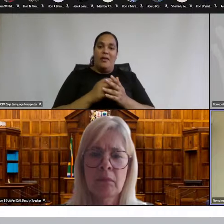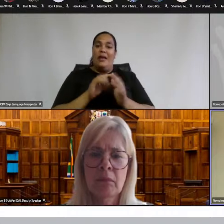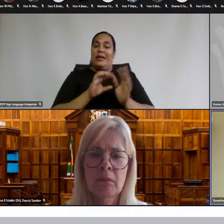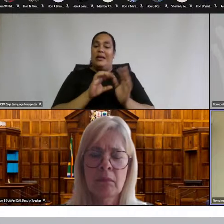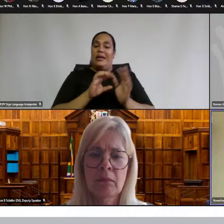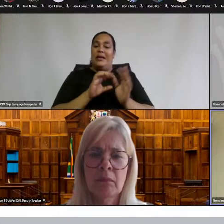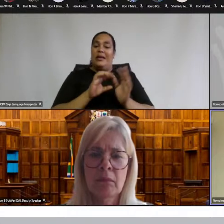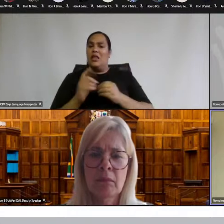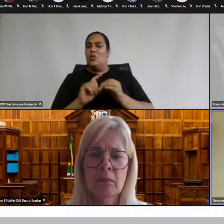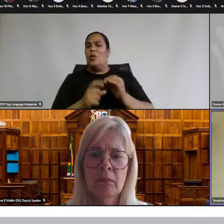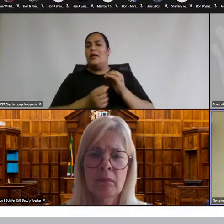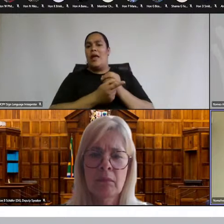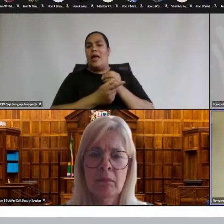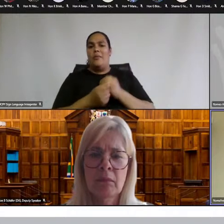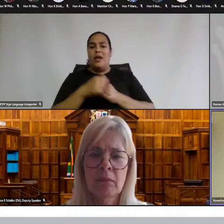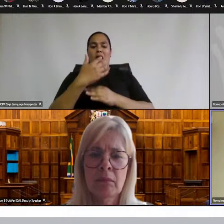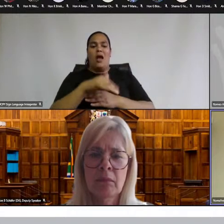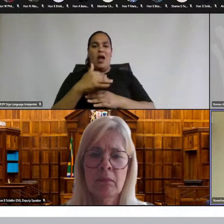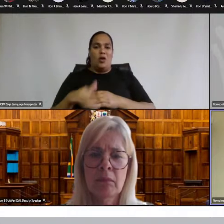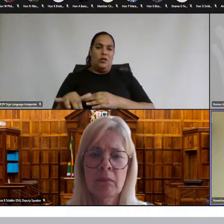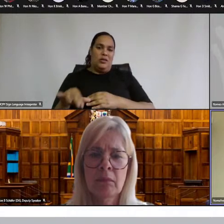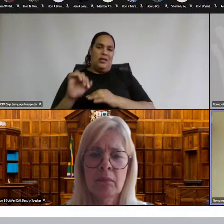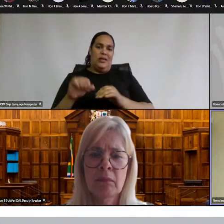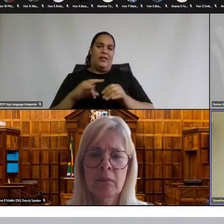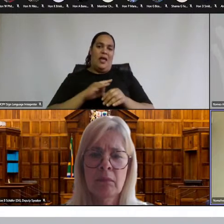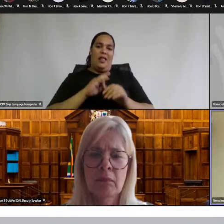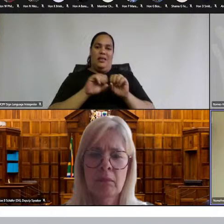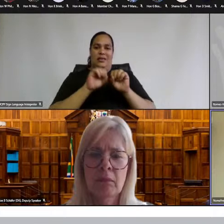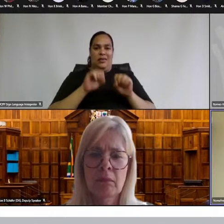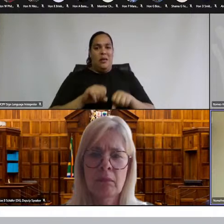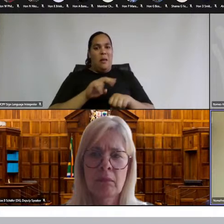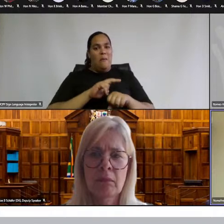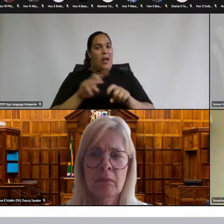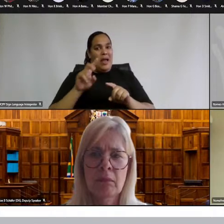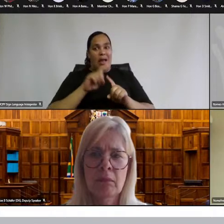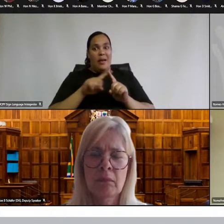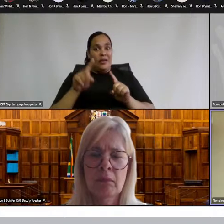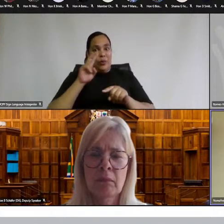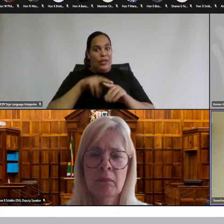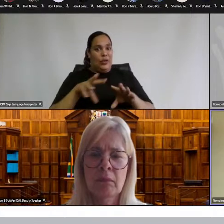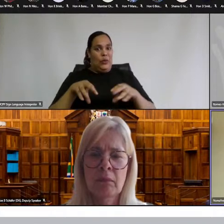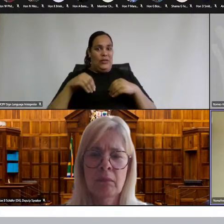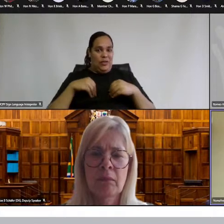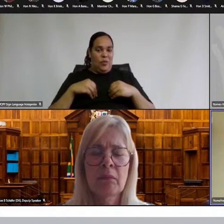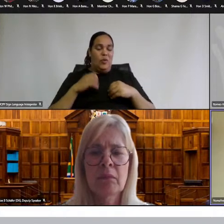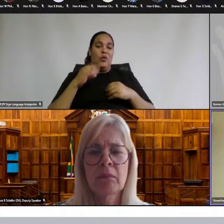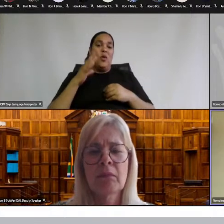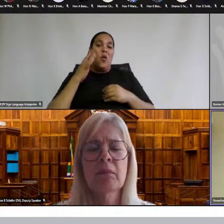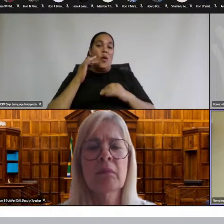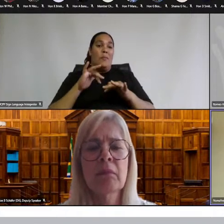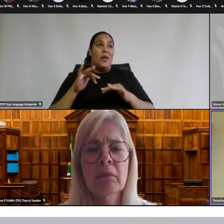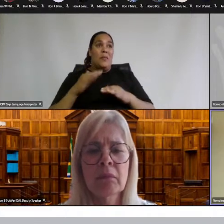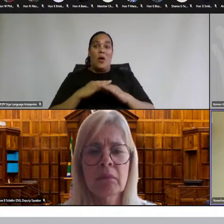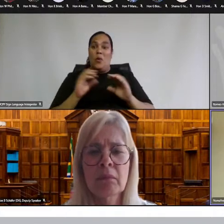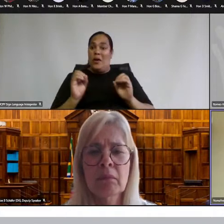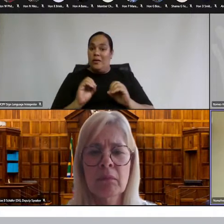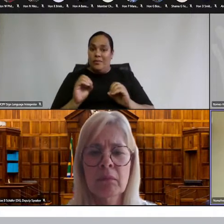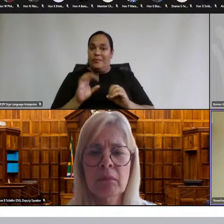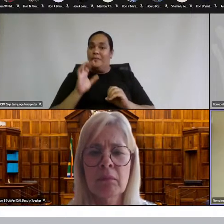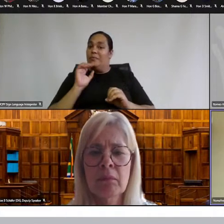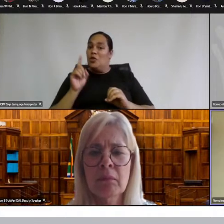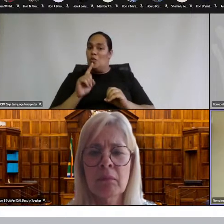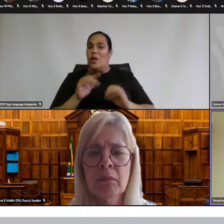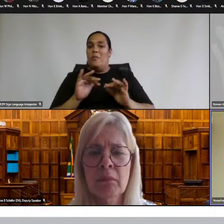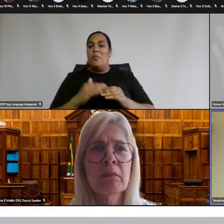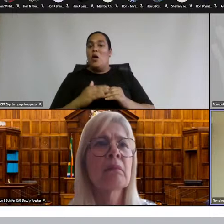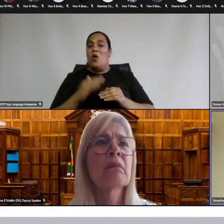things that are happening outside the health system, but we have to absorb it. So when people are unemployed, it means that most